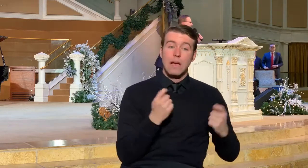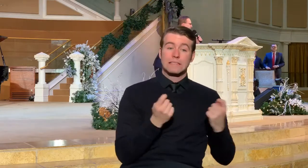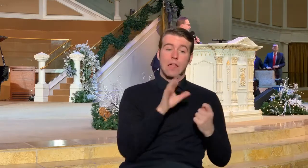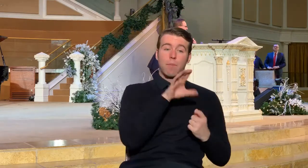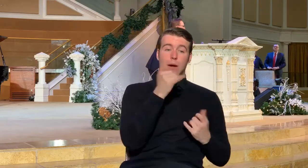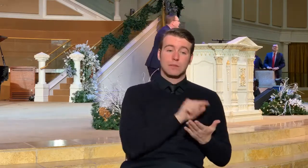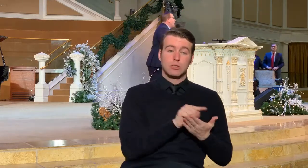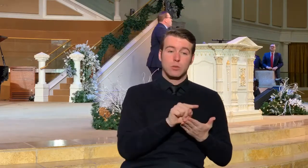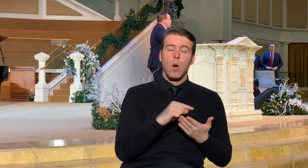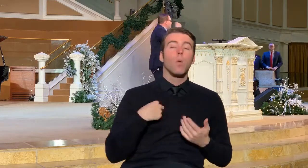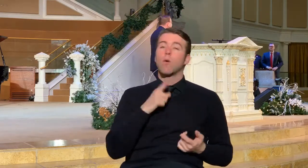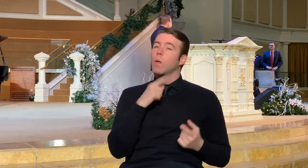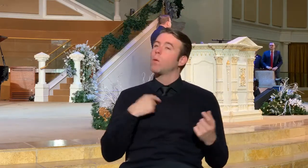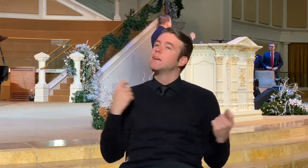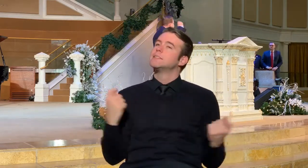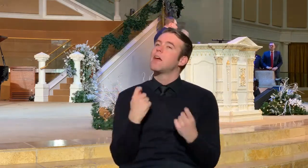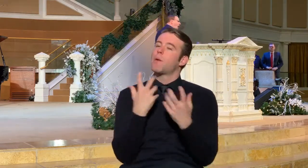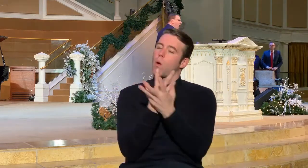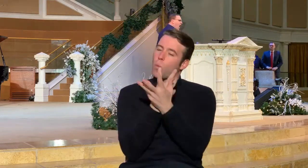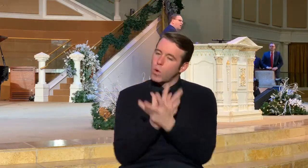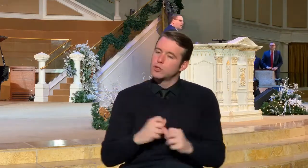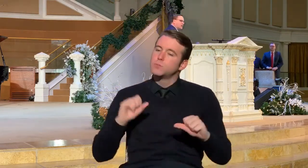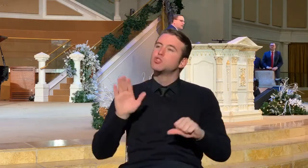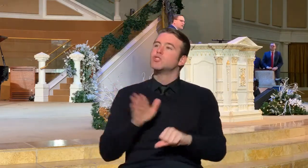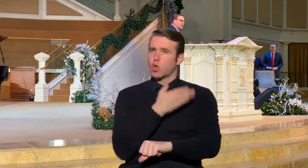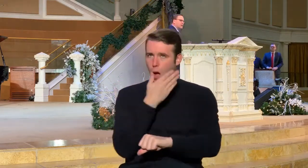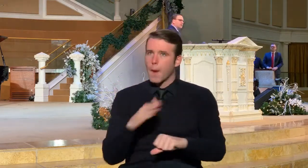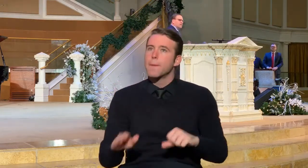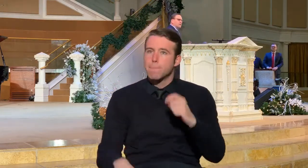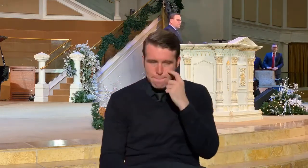are celebrating redemption Sunday.